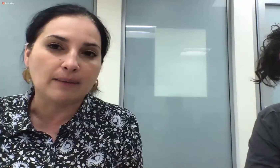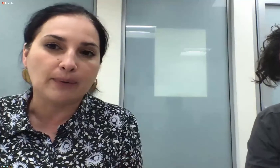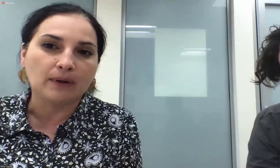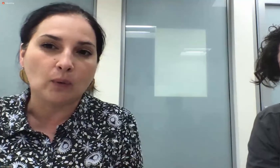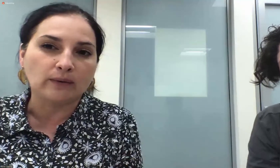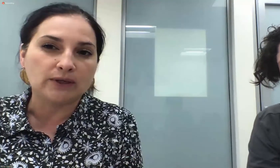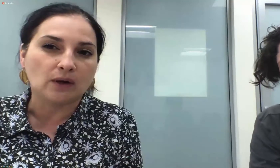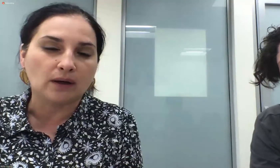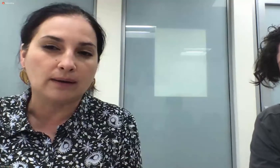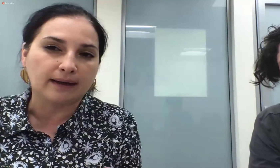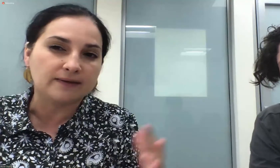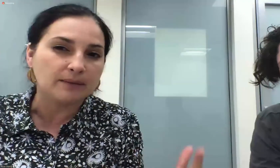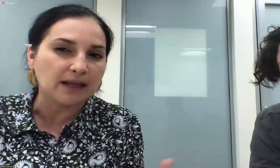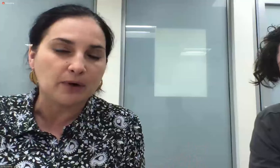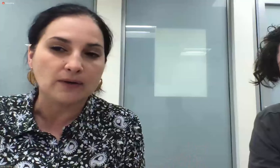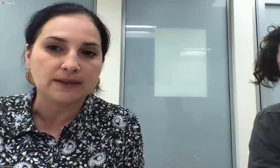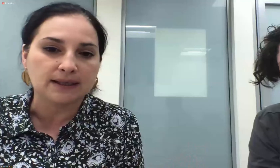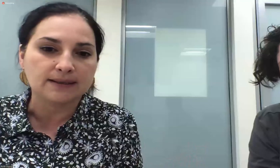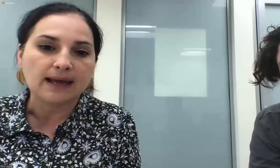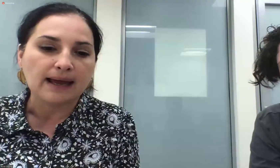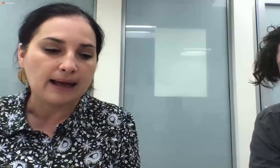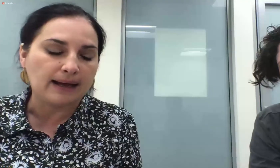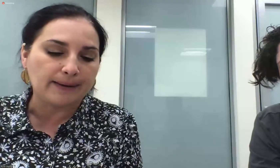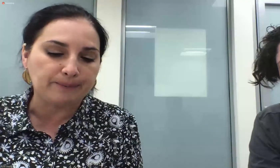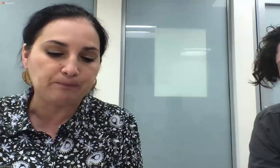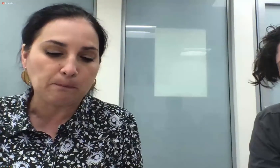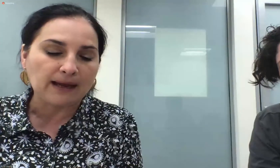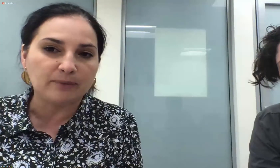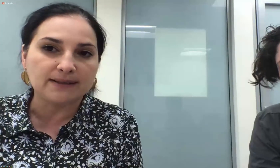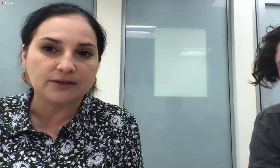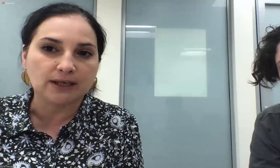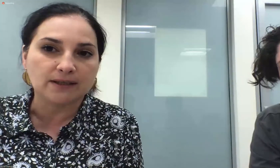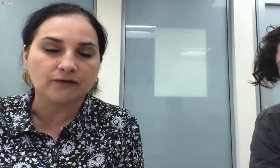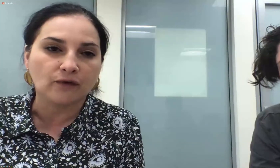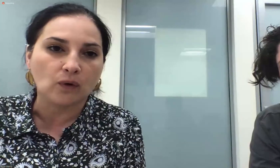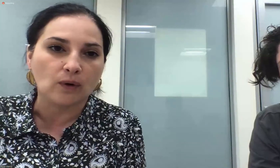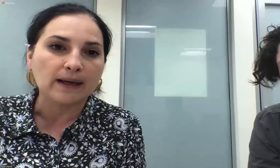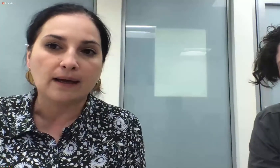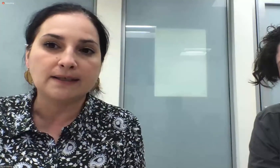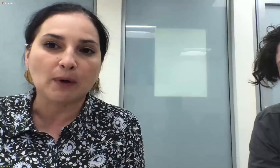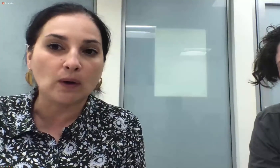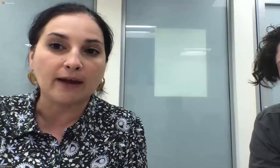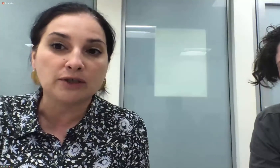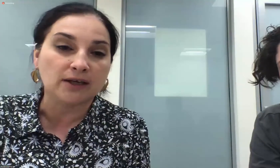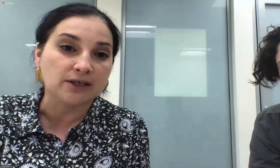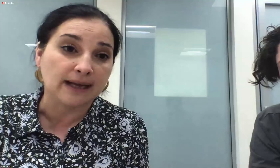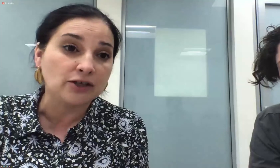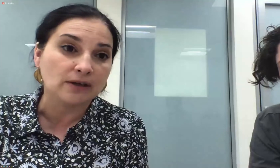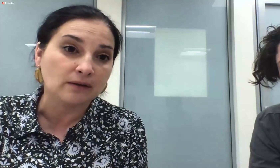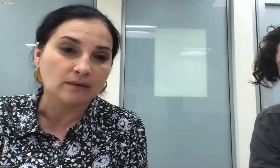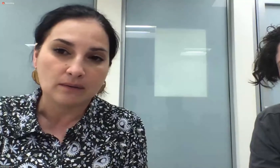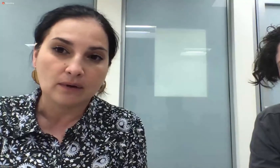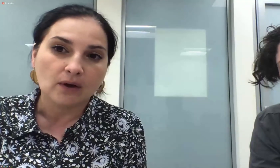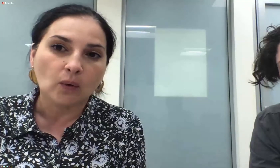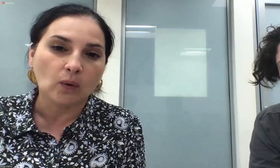for example, when we talk, similar processes have been suggested for spoken language